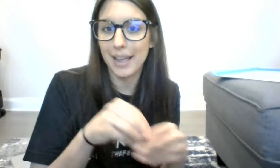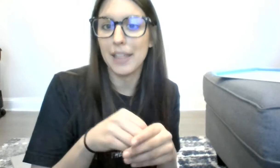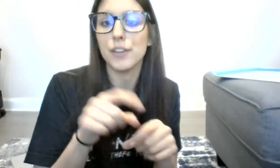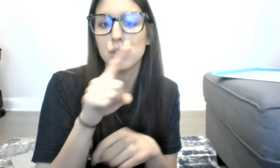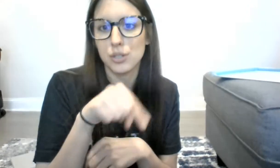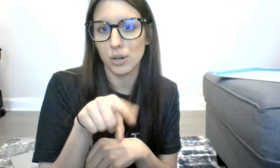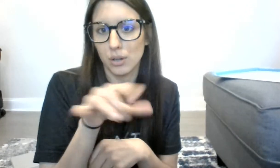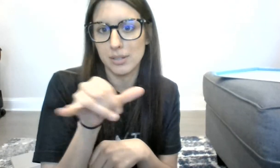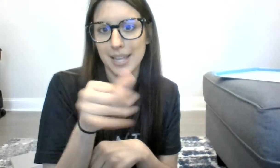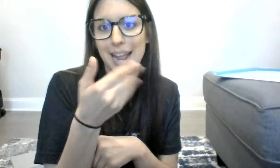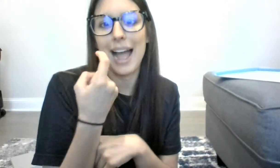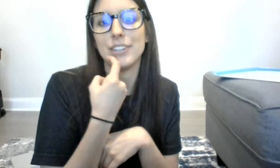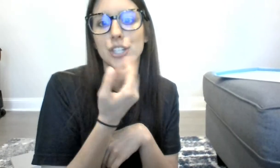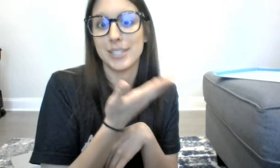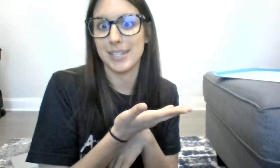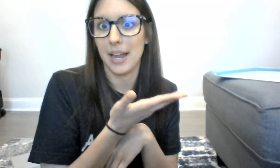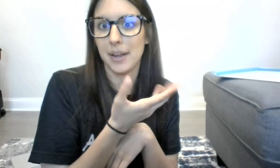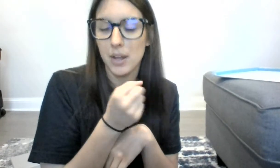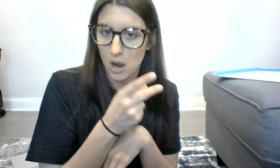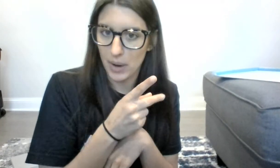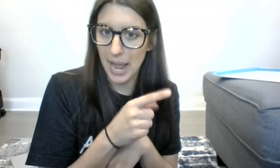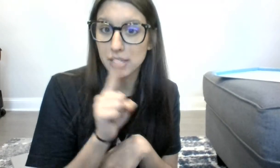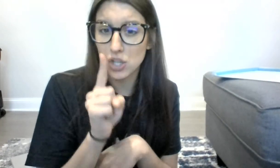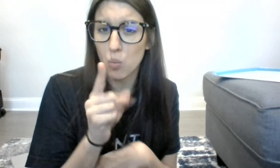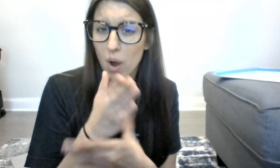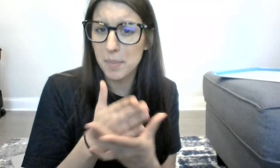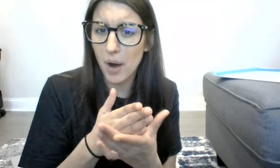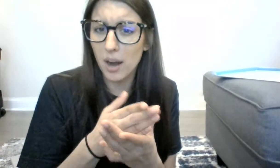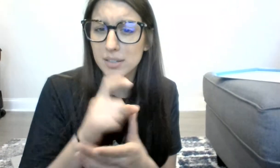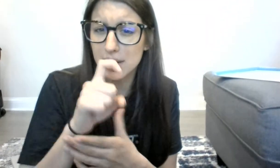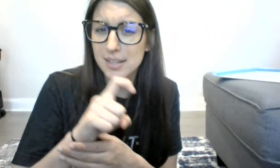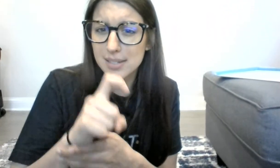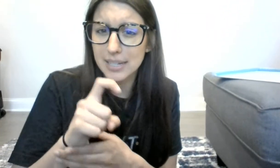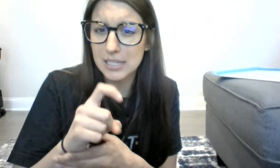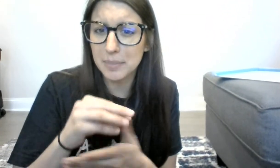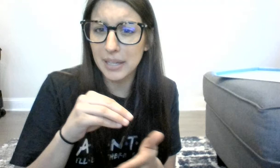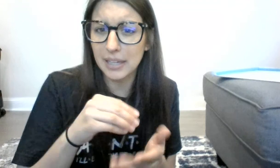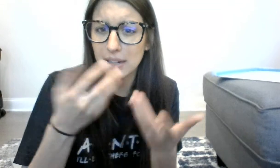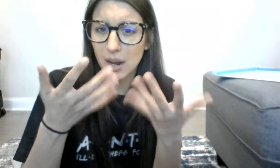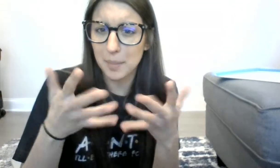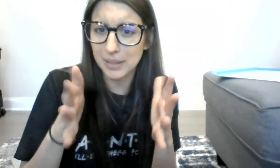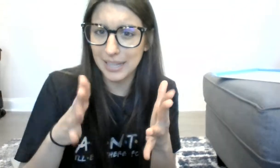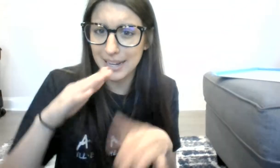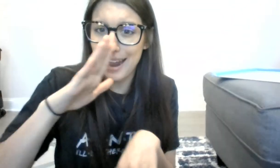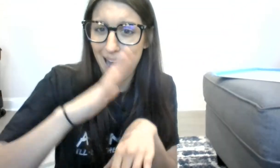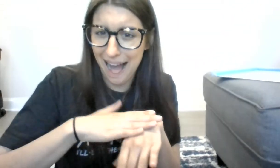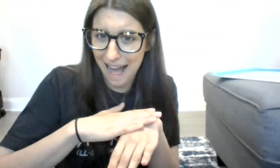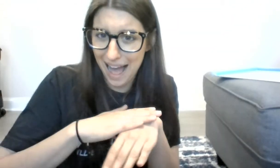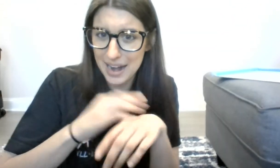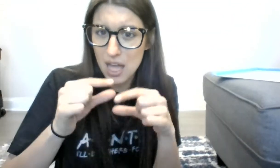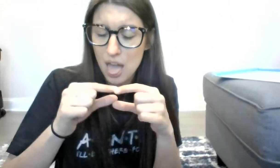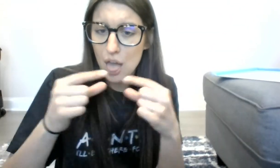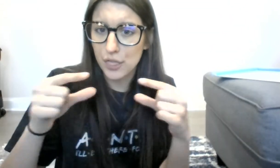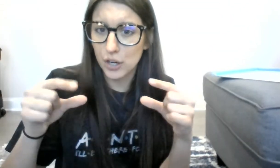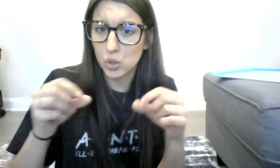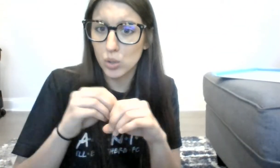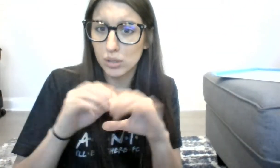the circles like I just did. Okay, so one part does need to be completed on the Google